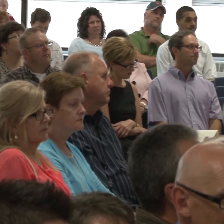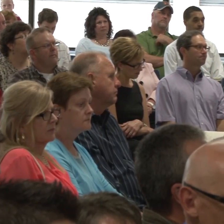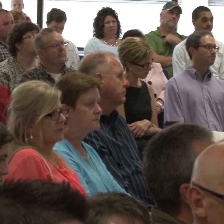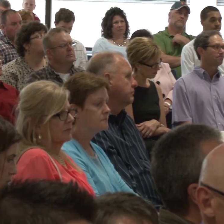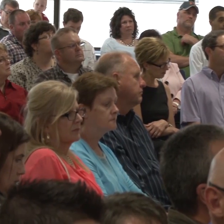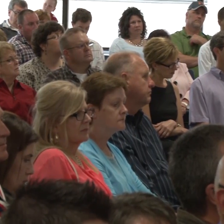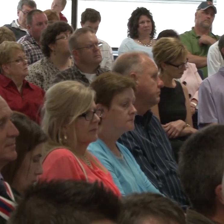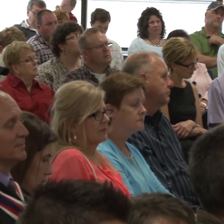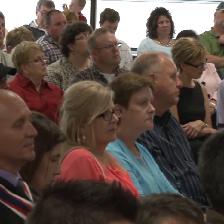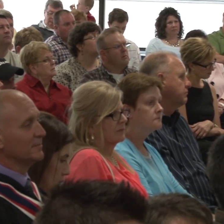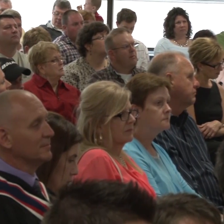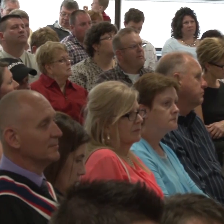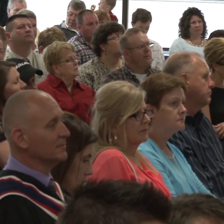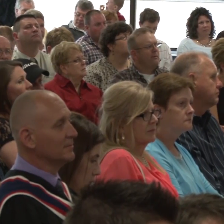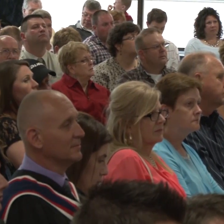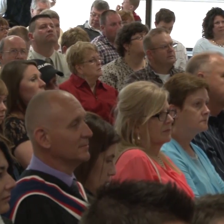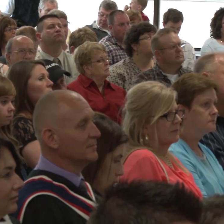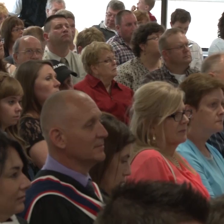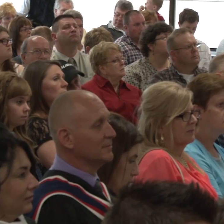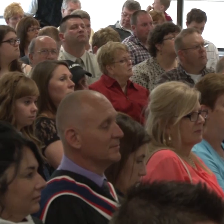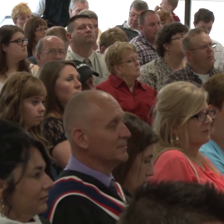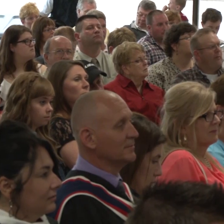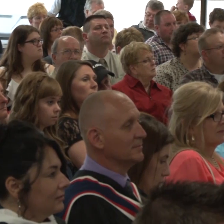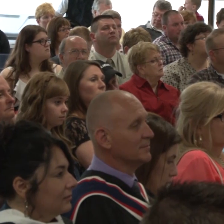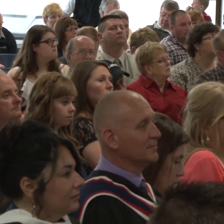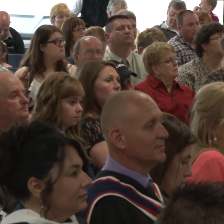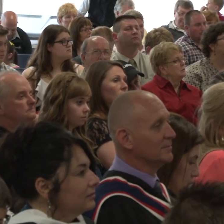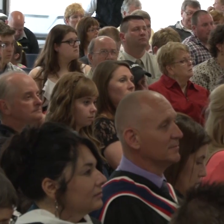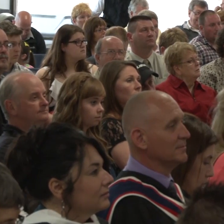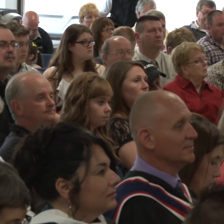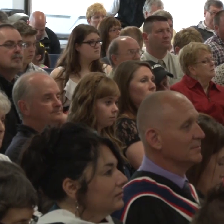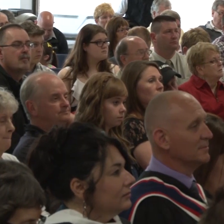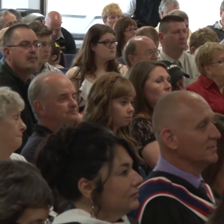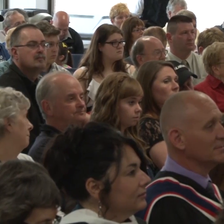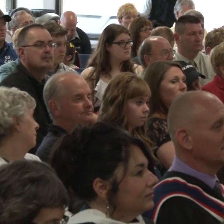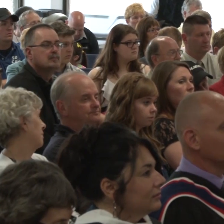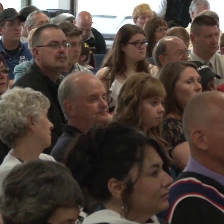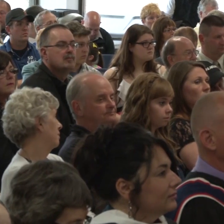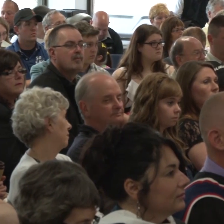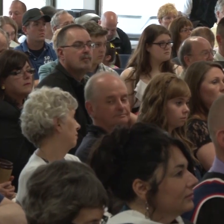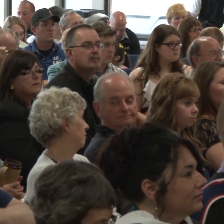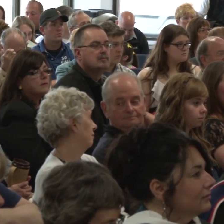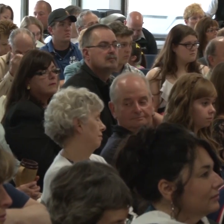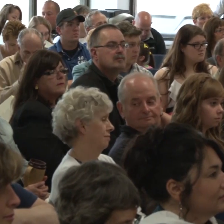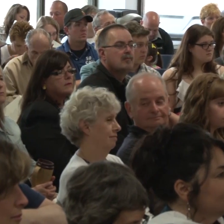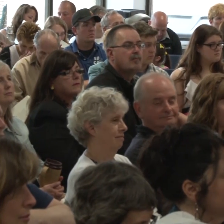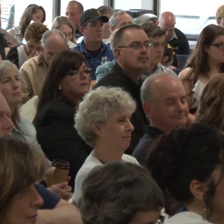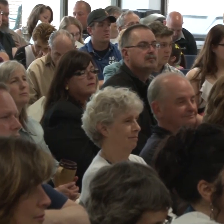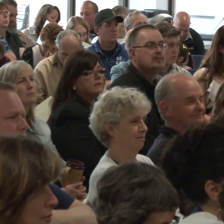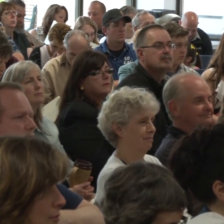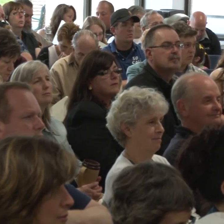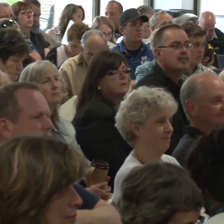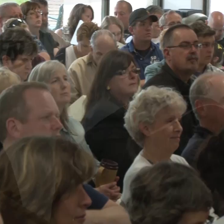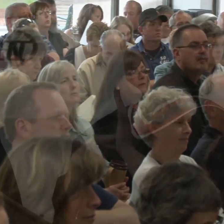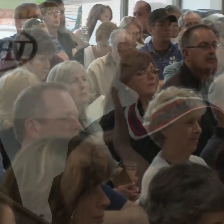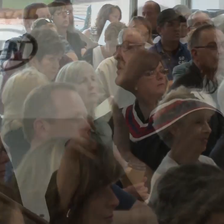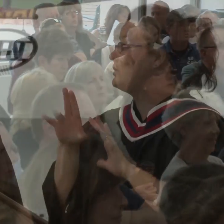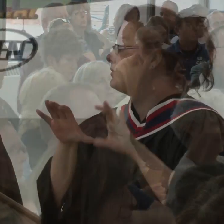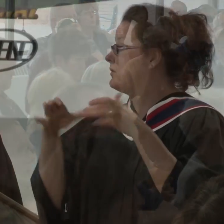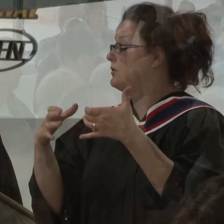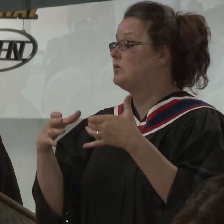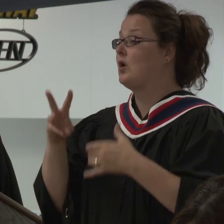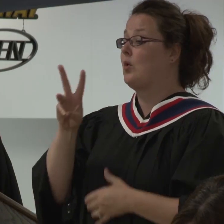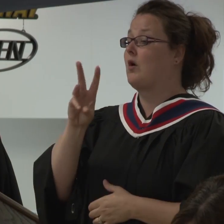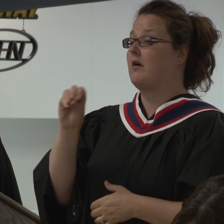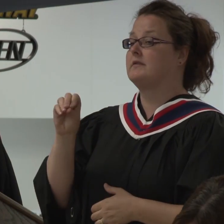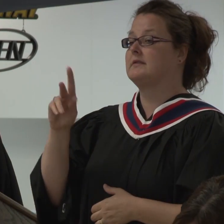leave their families on very short notice to perform their important work. Representing the unit this afternoon are Warrant